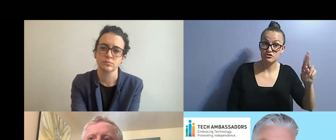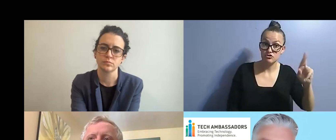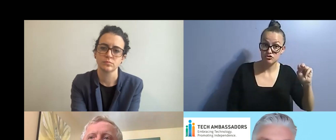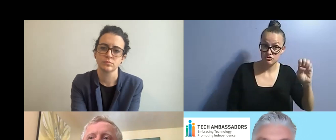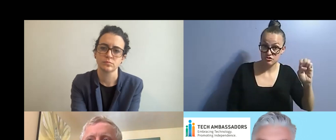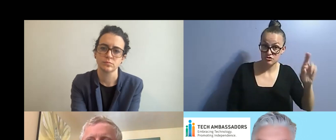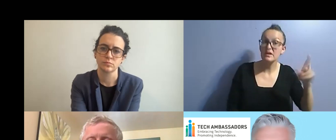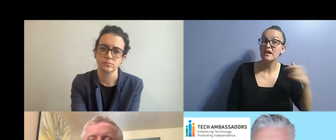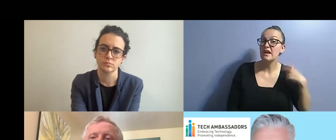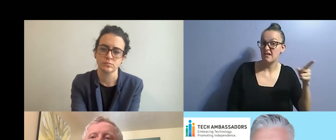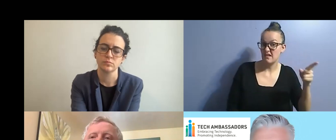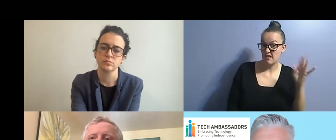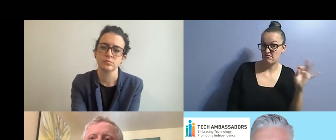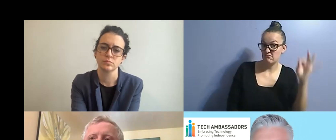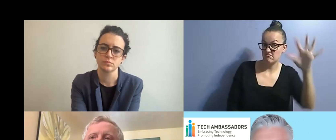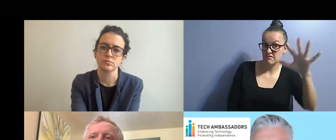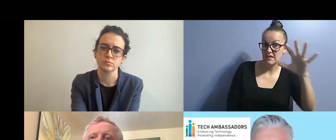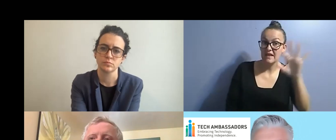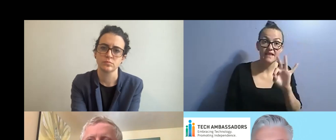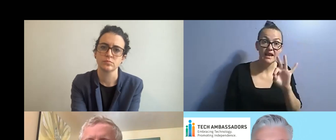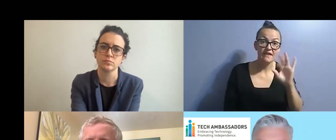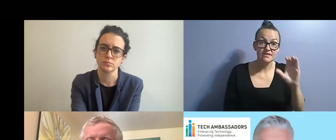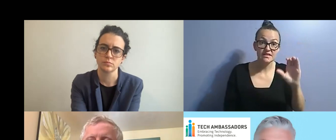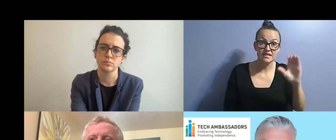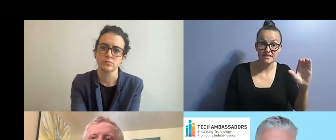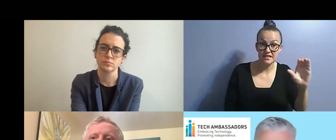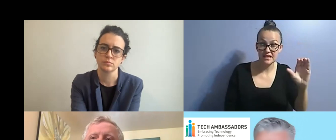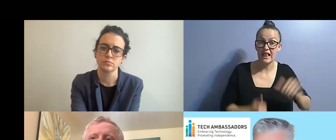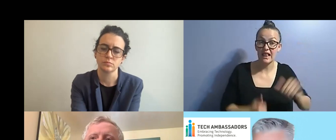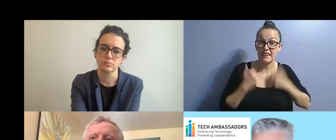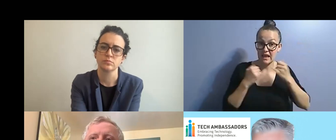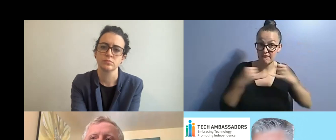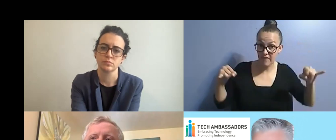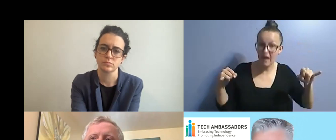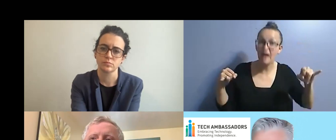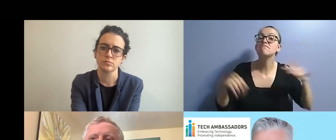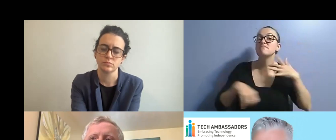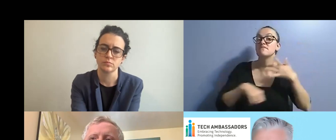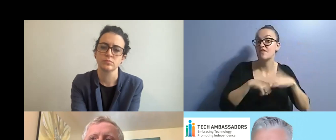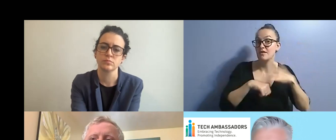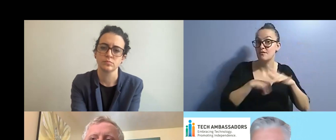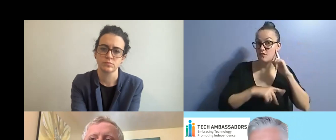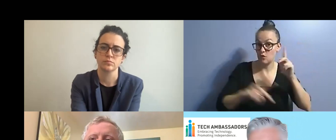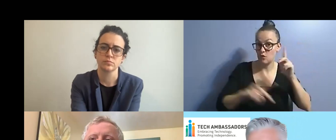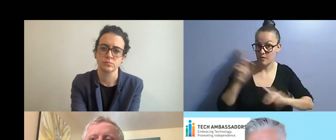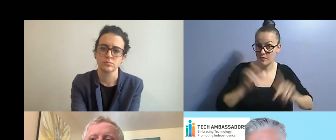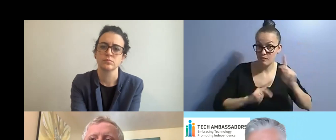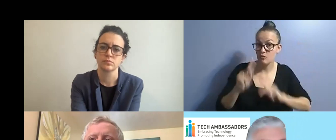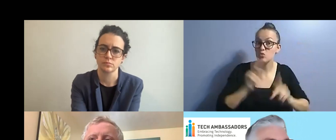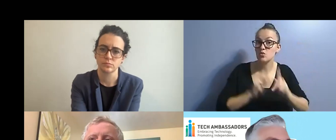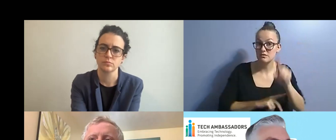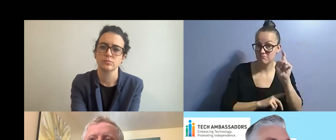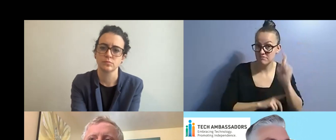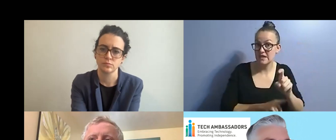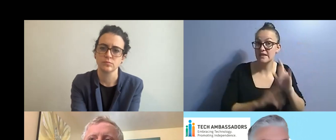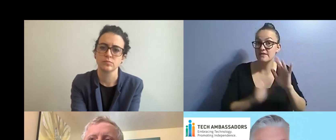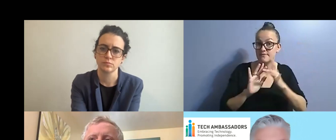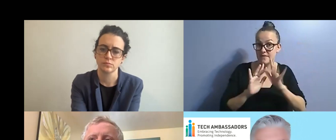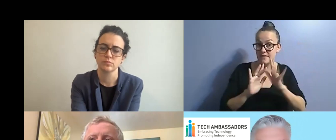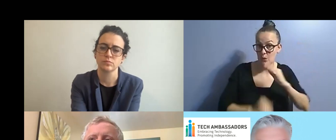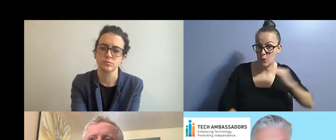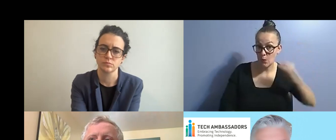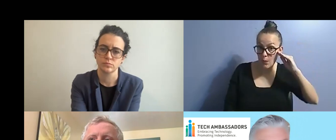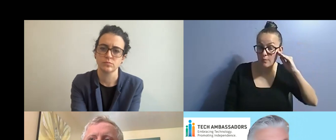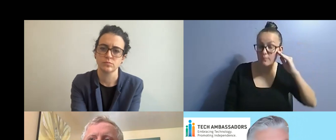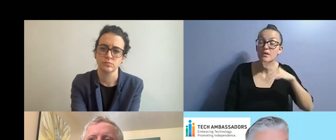internet as well. And I just wanted to kind of mention on this point that if the internet